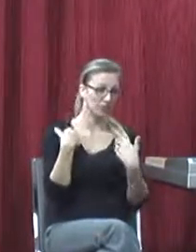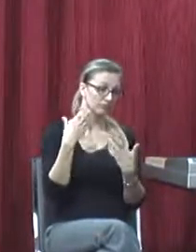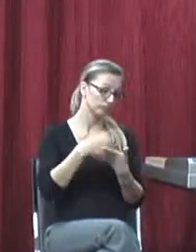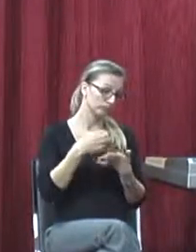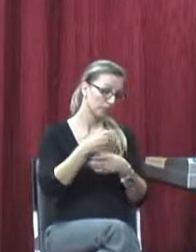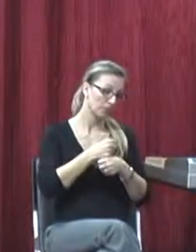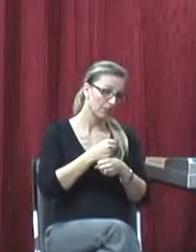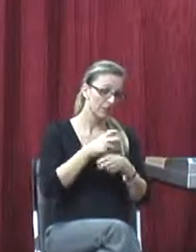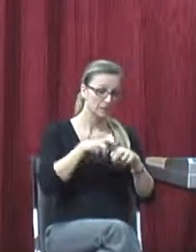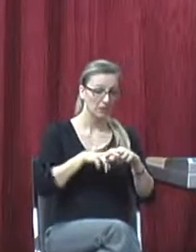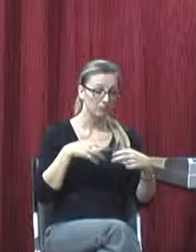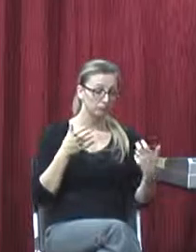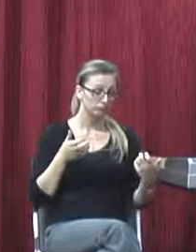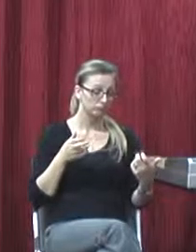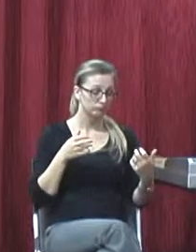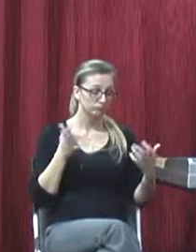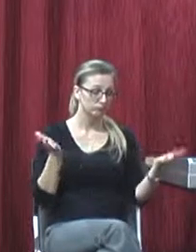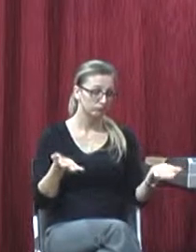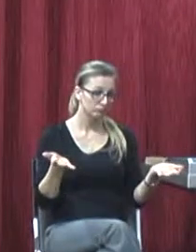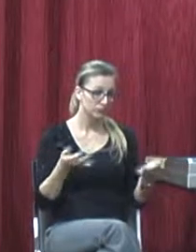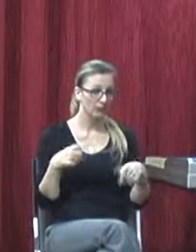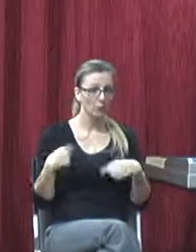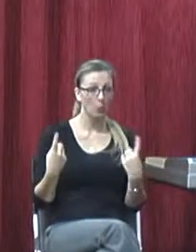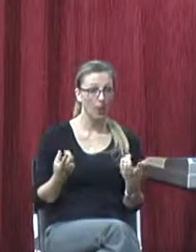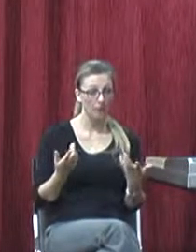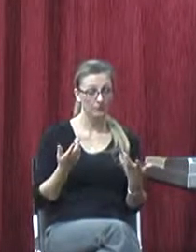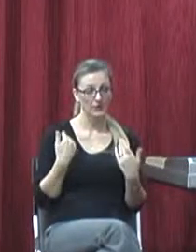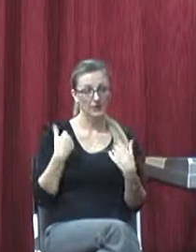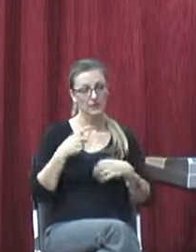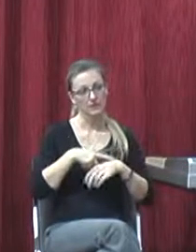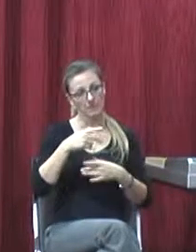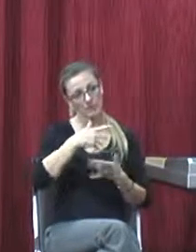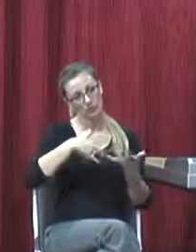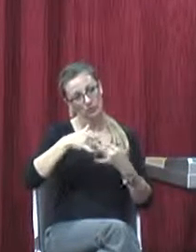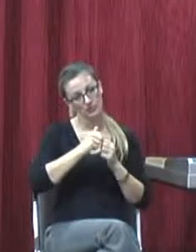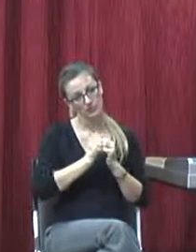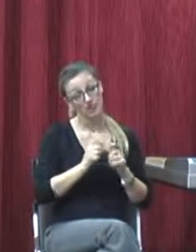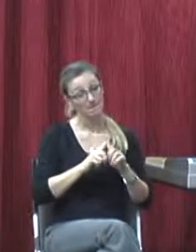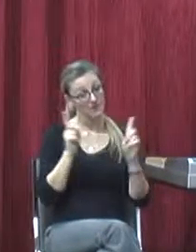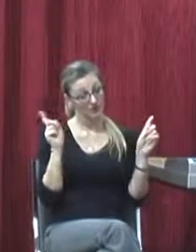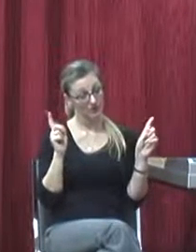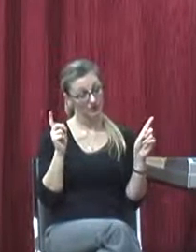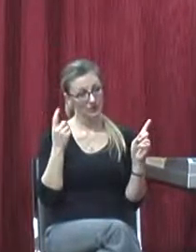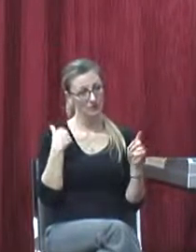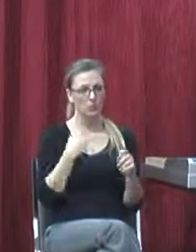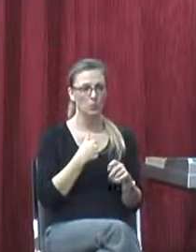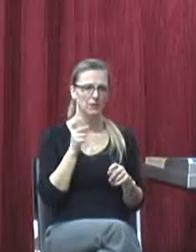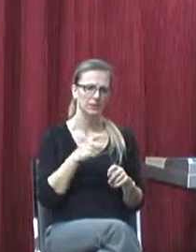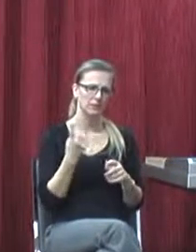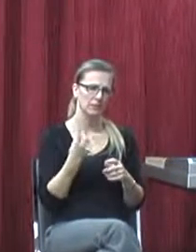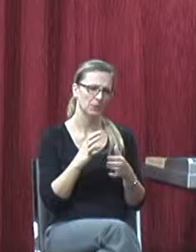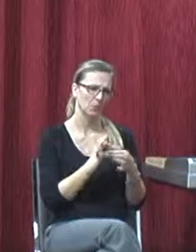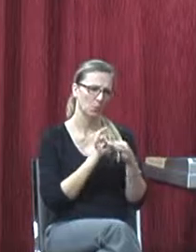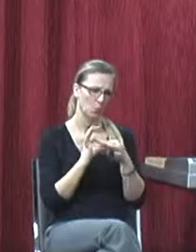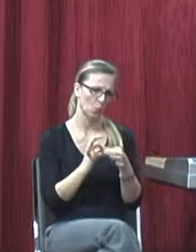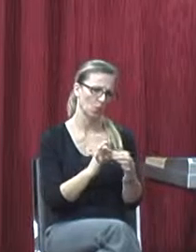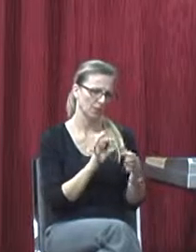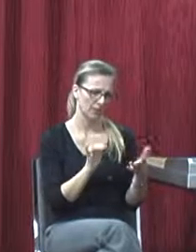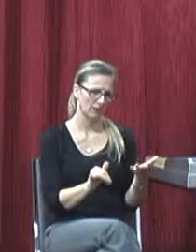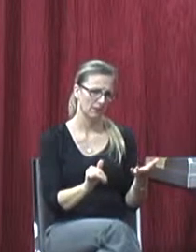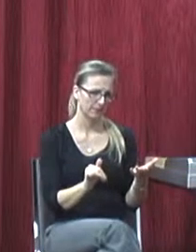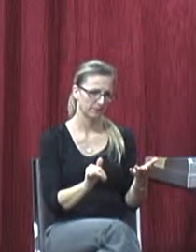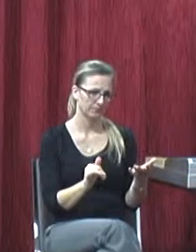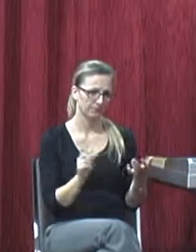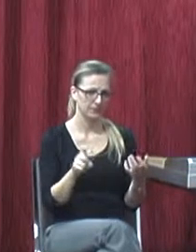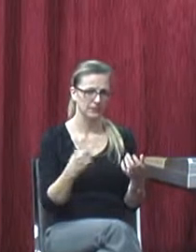of coffee, and sit down for a while and have that time of fellowship together. But we're going to need somebody to coordinate it. We're going to